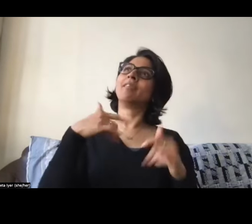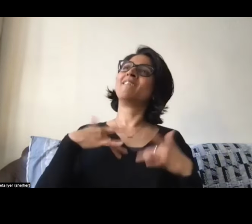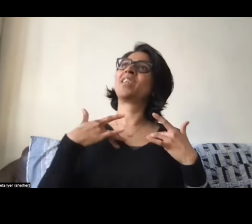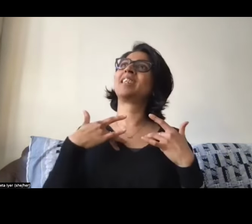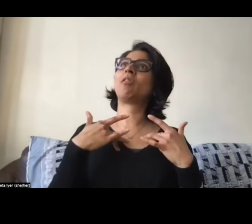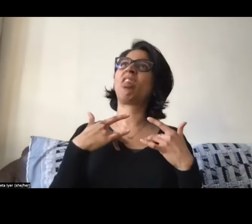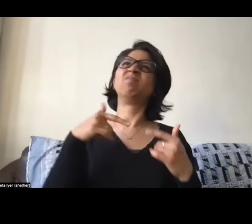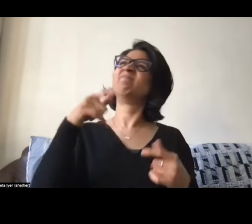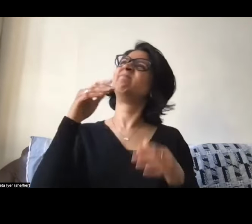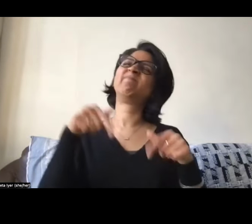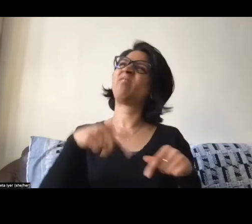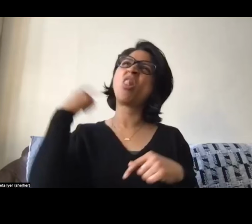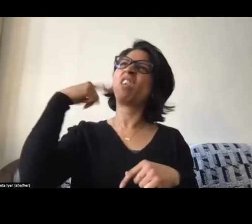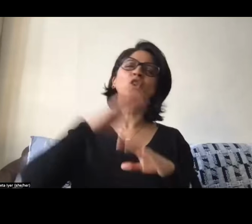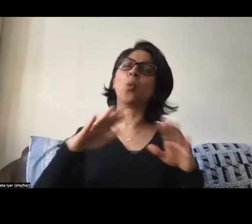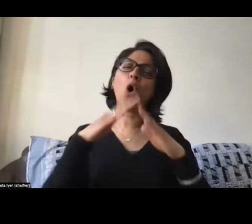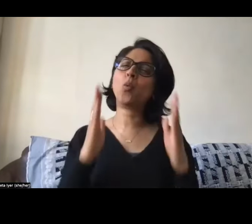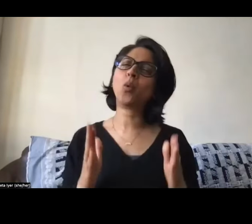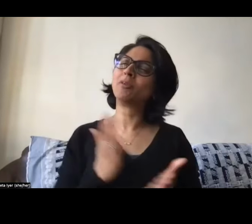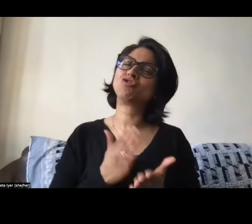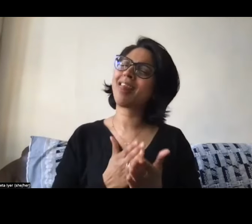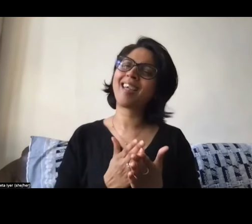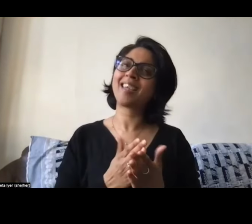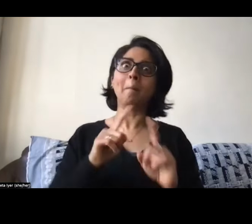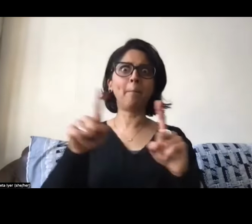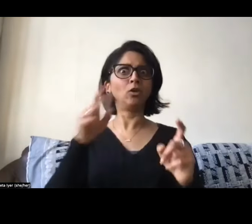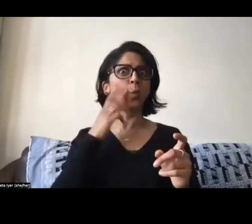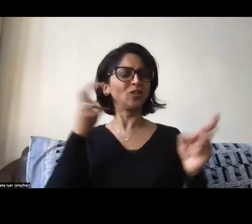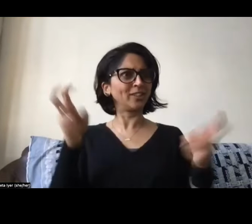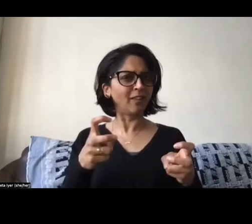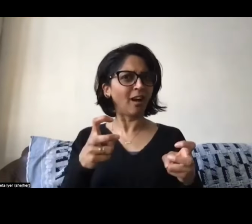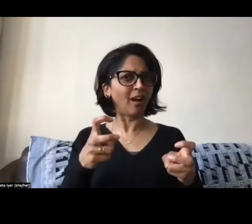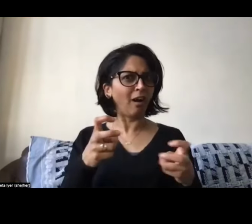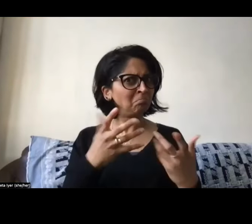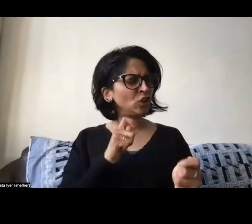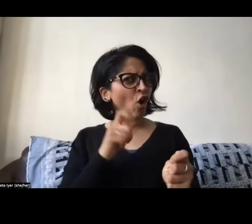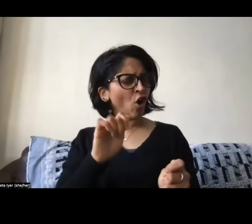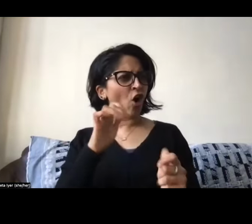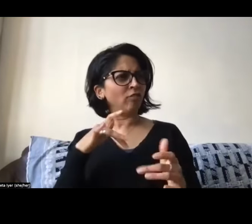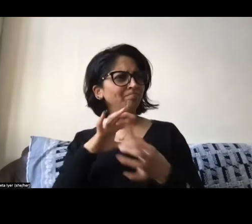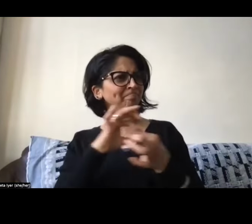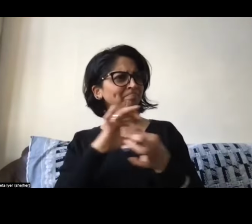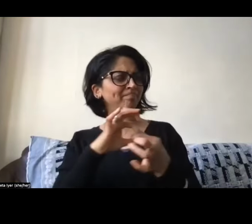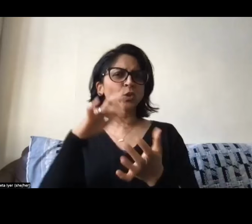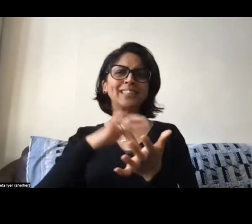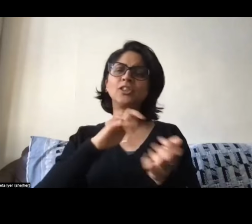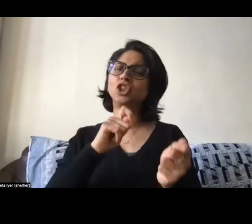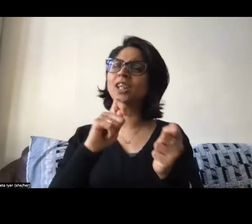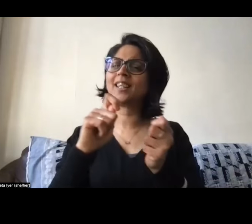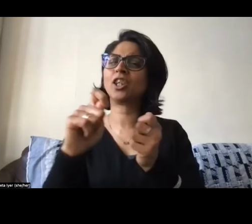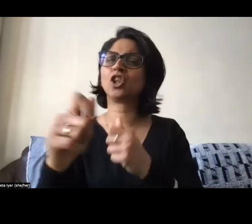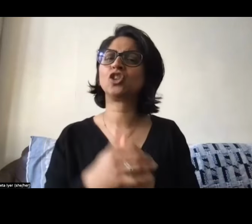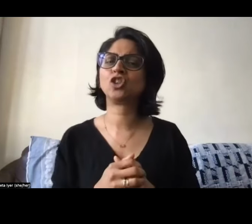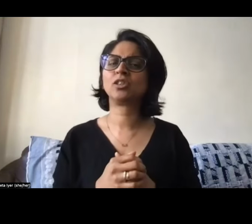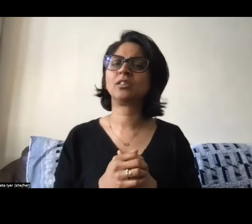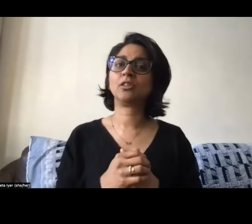affected her relationship with London. She said prior to the pandemic, she didn't really feel that London was home, but being restricted and not able